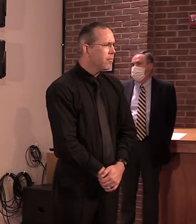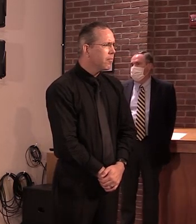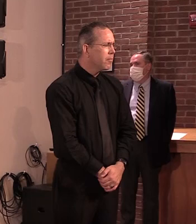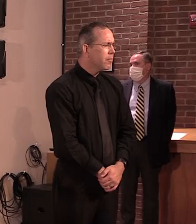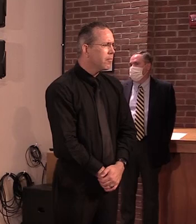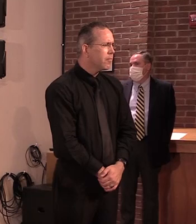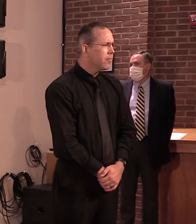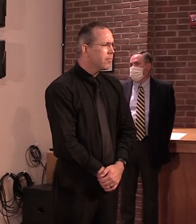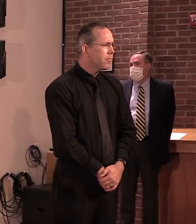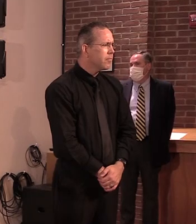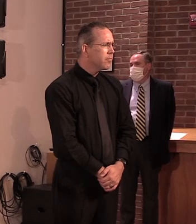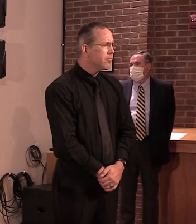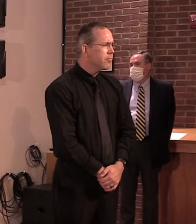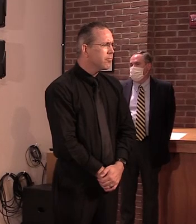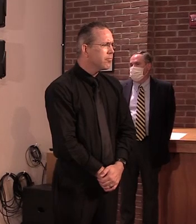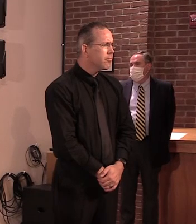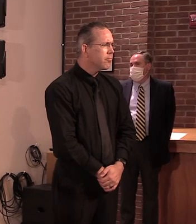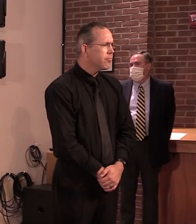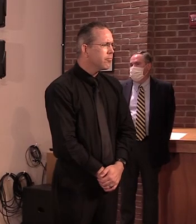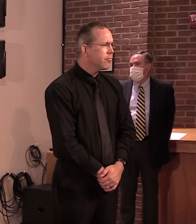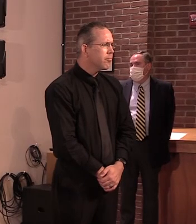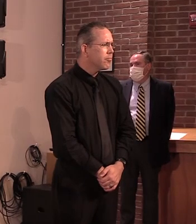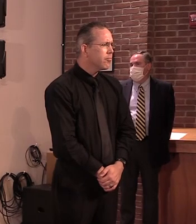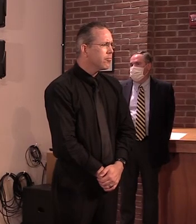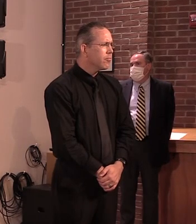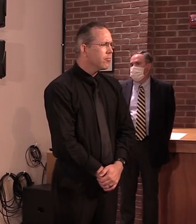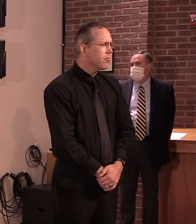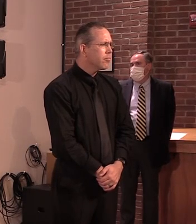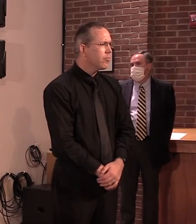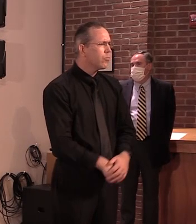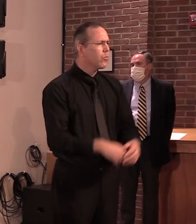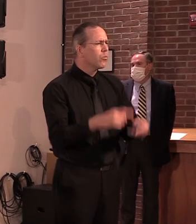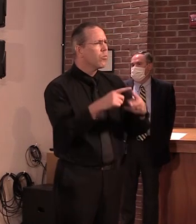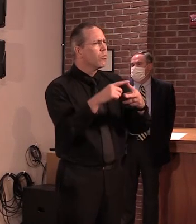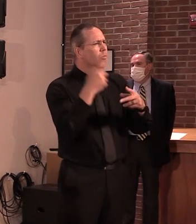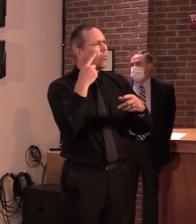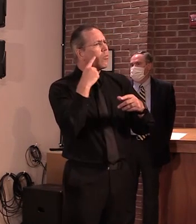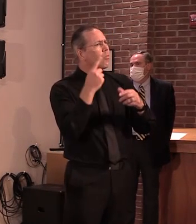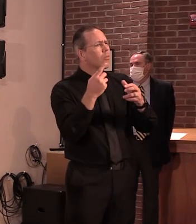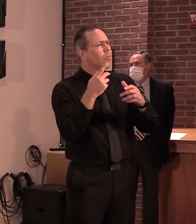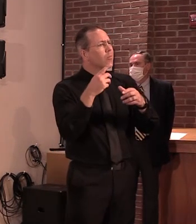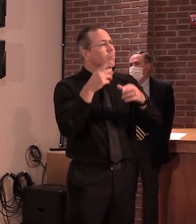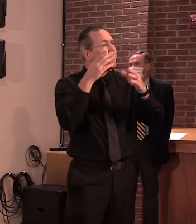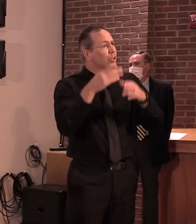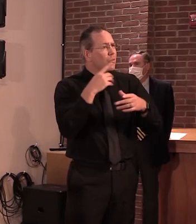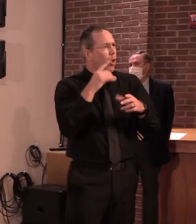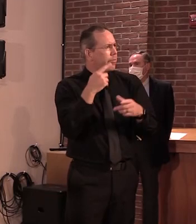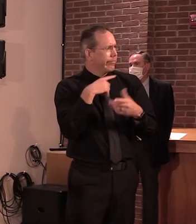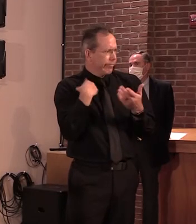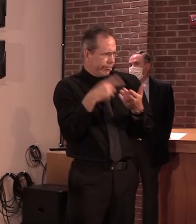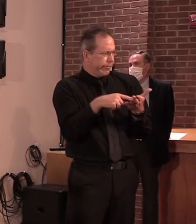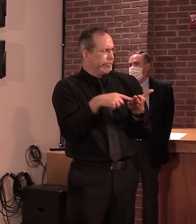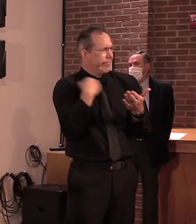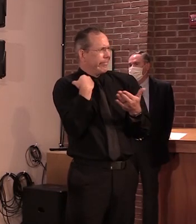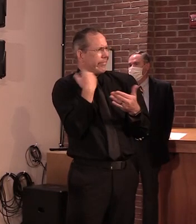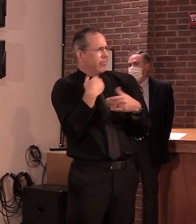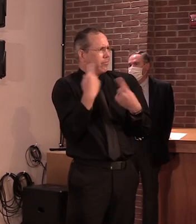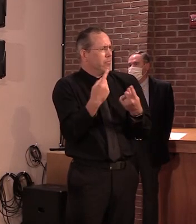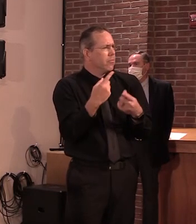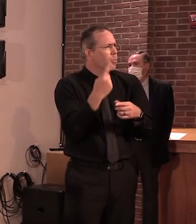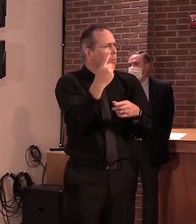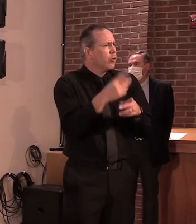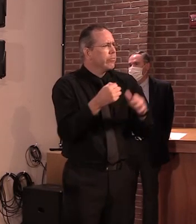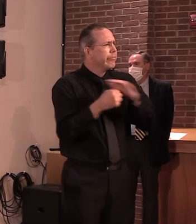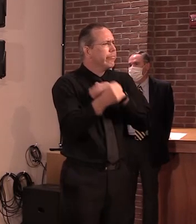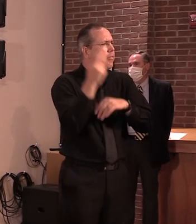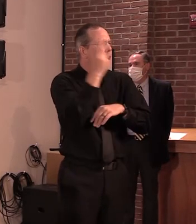further. Arizona, California, Texas, Florida, New